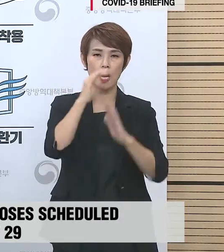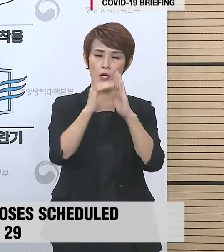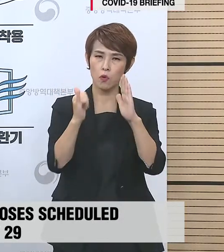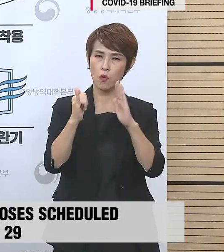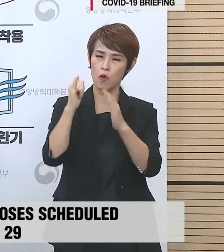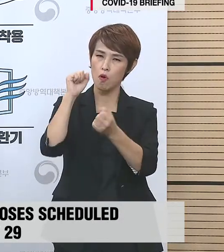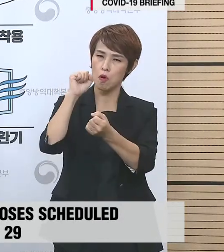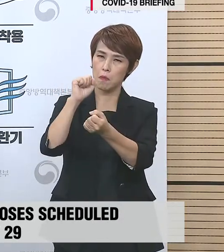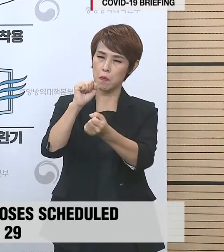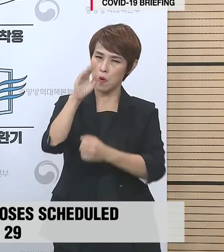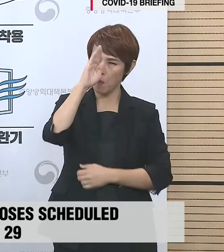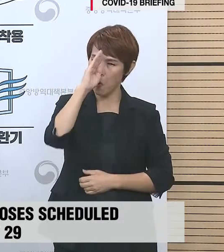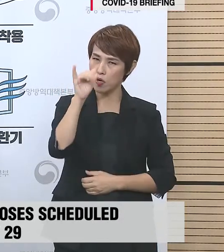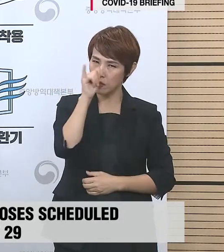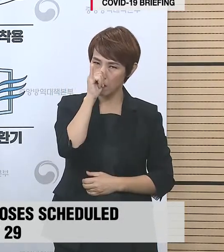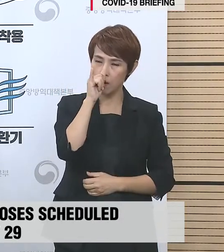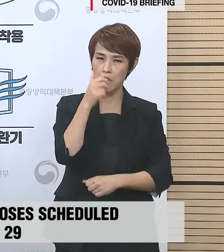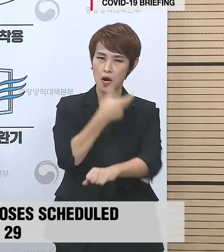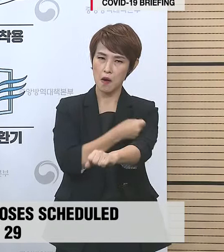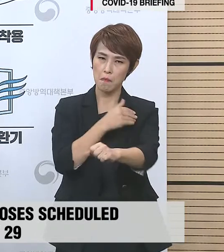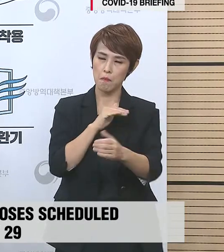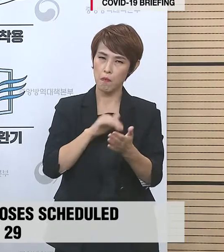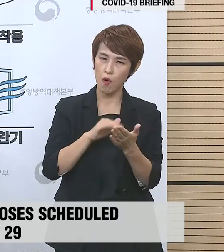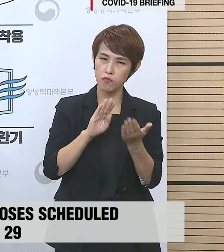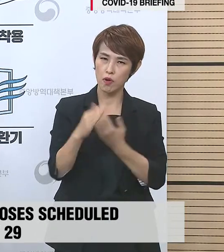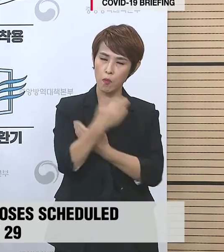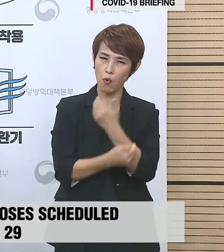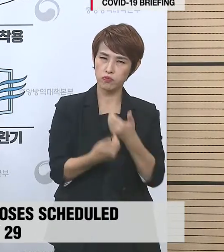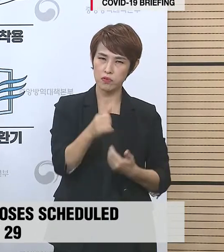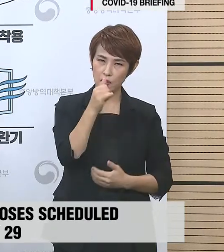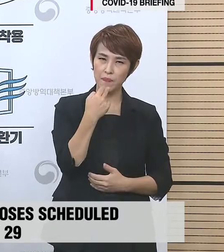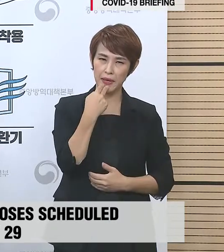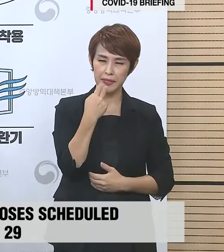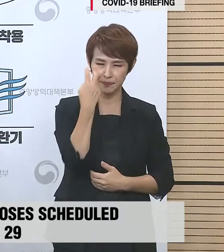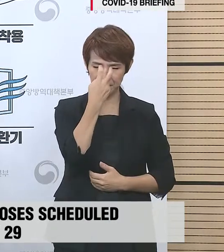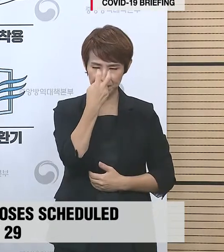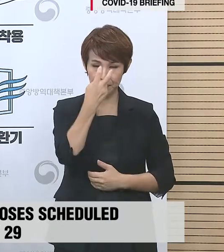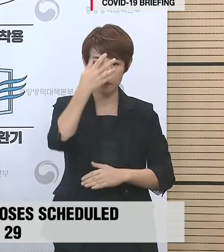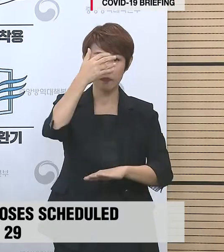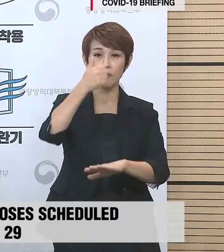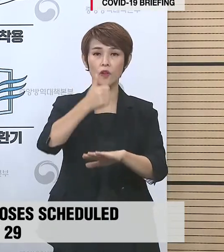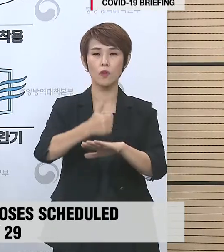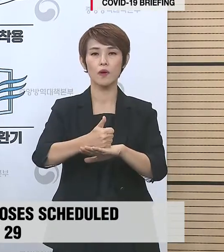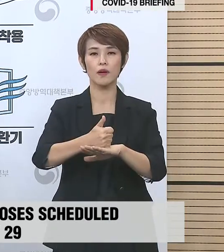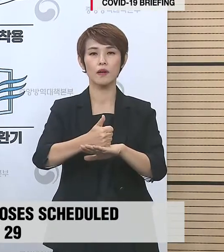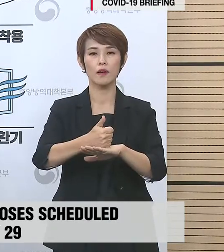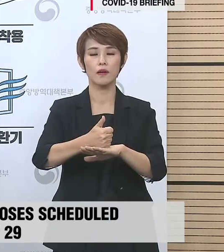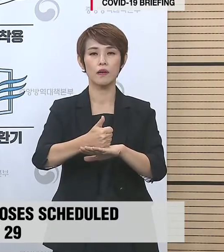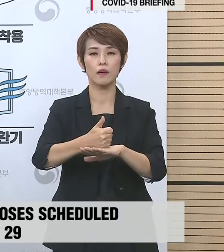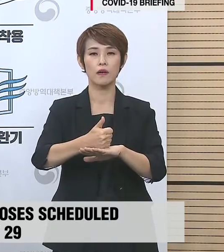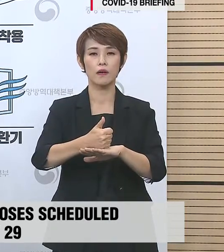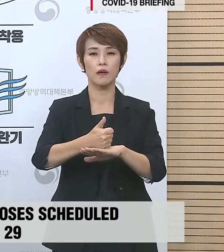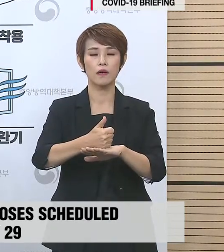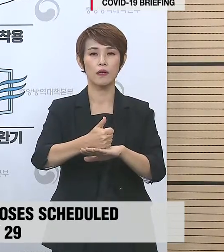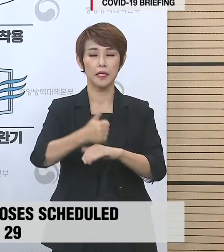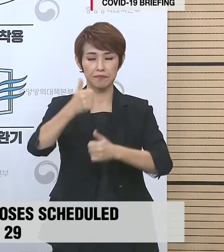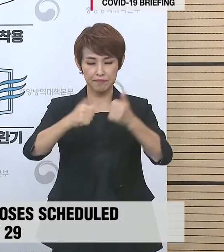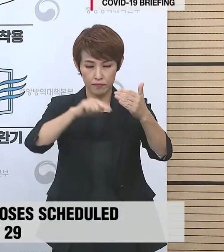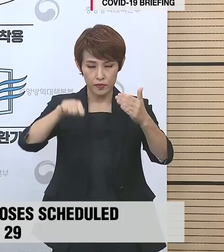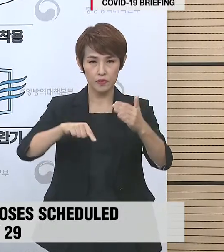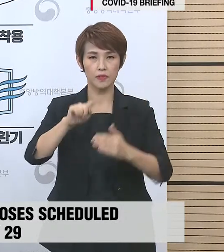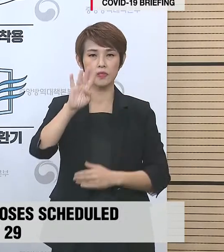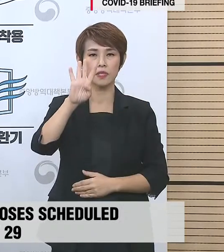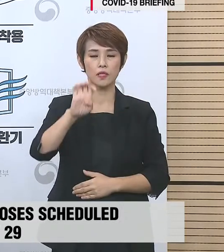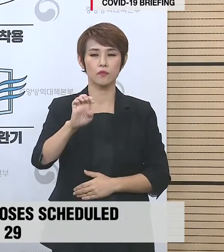previous underlying illnesses, and also other data, including the days until these occurrences of